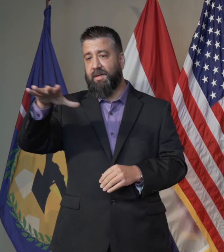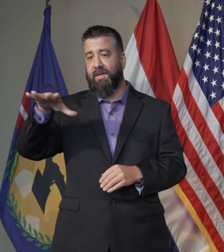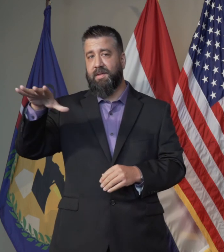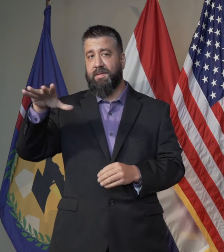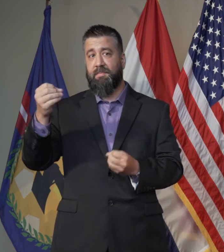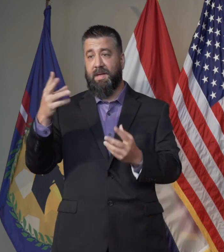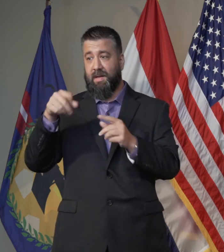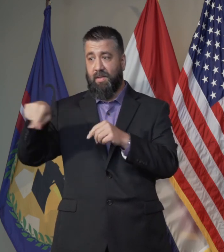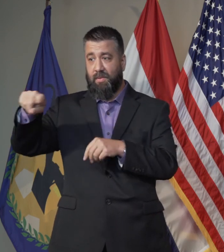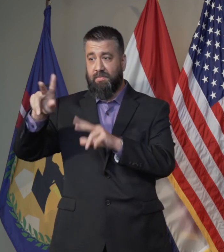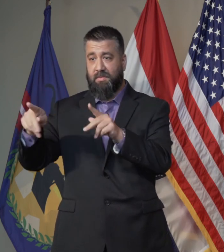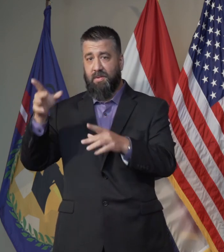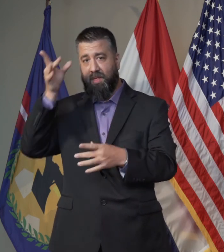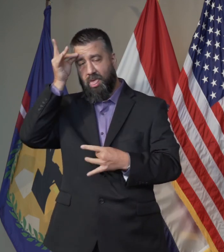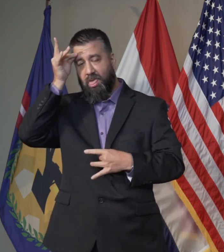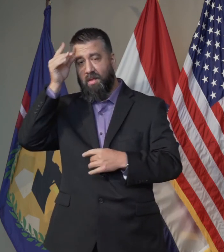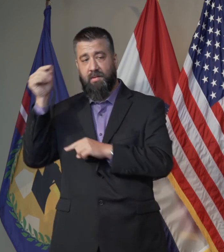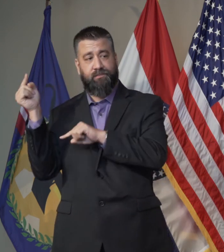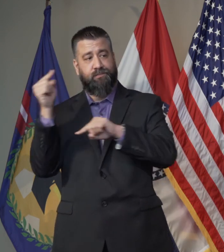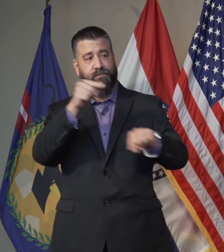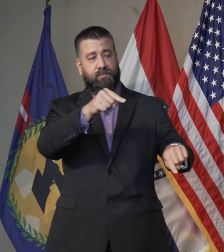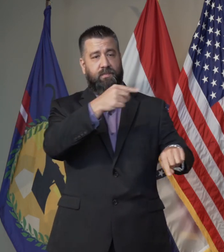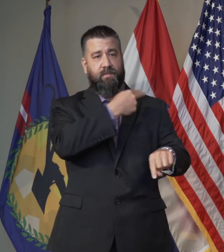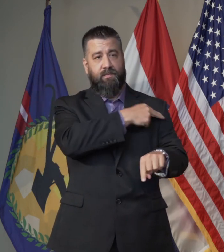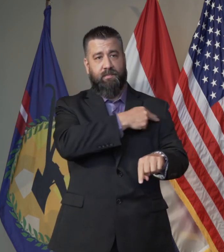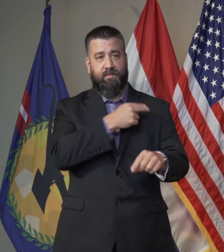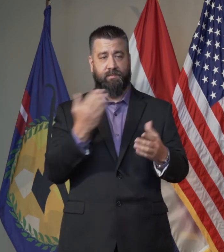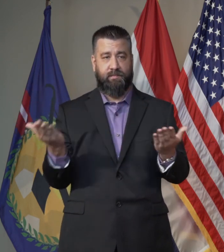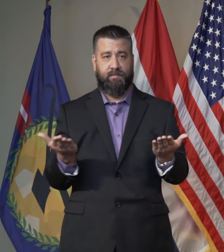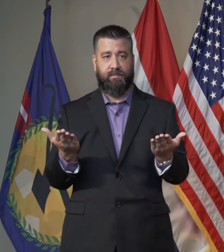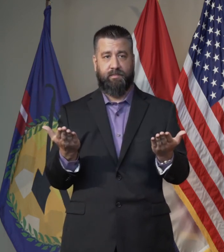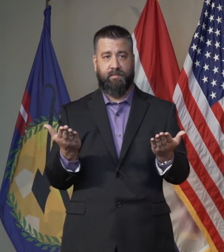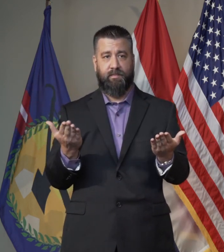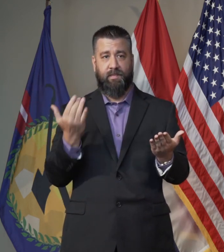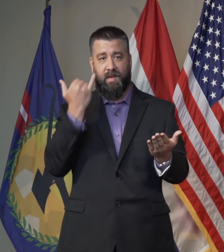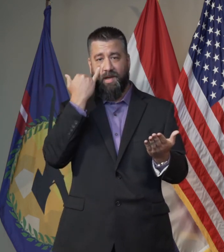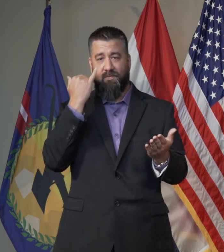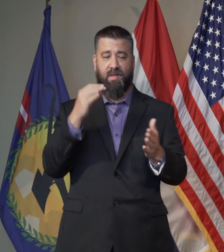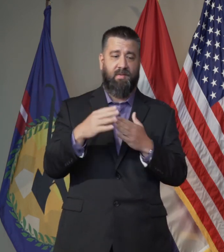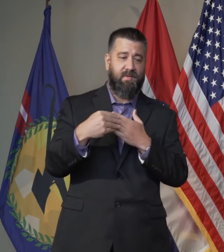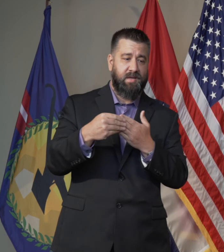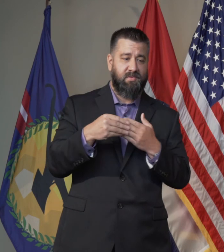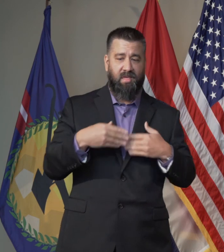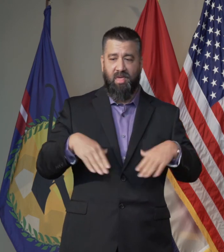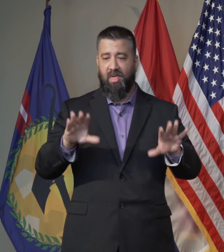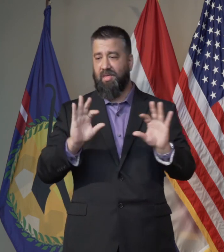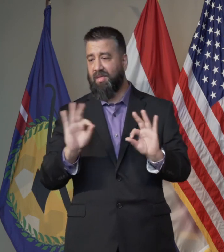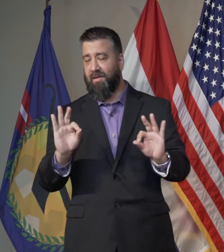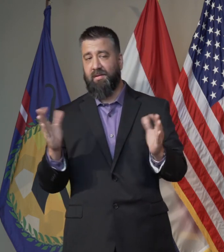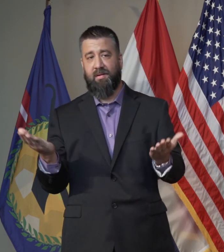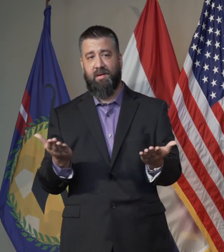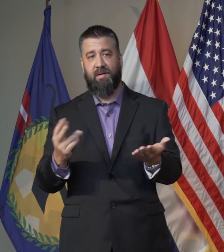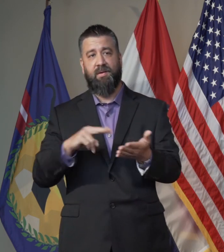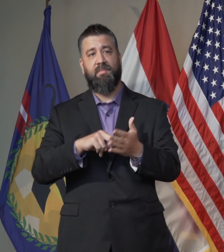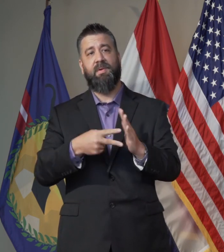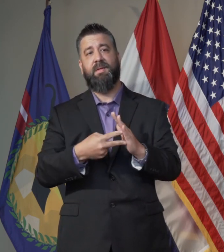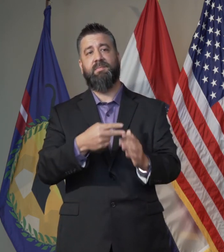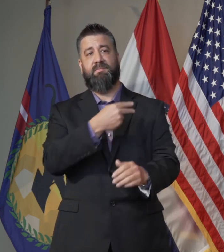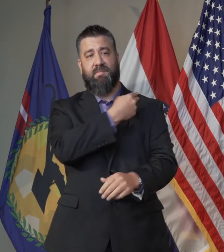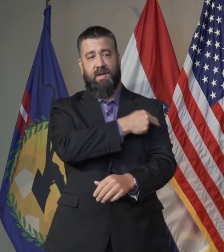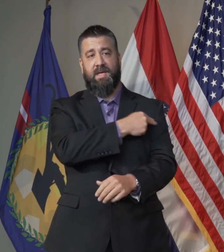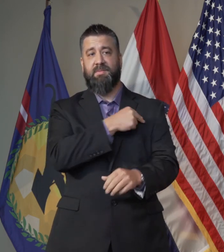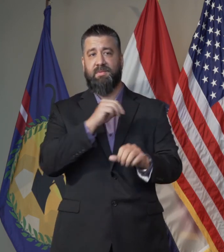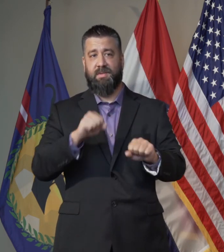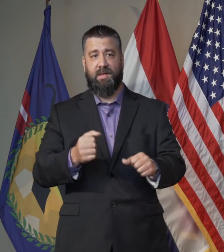hospitals. If we become reckless in our response here, then we risk stressing our hospitals, we may